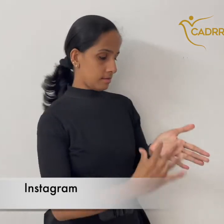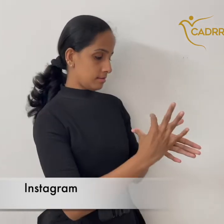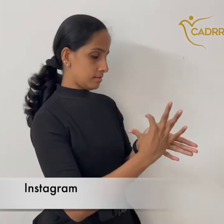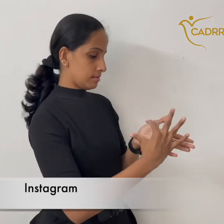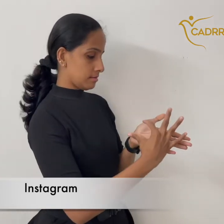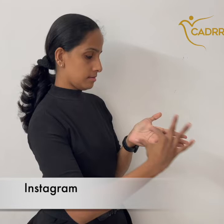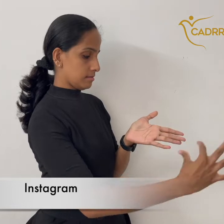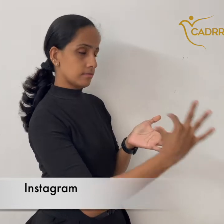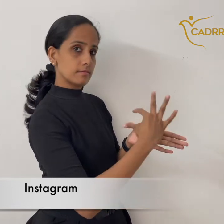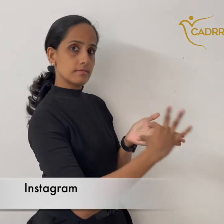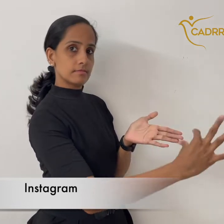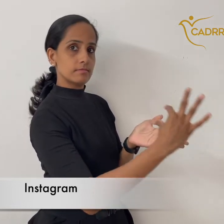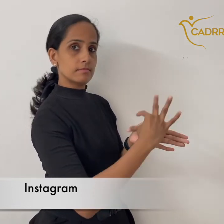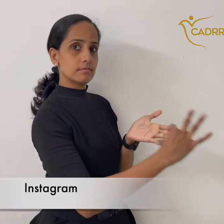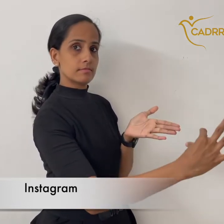Instagram,